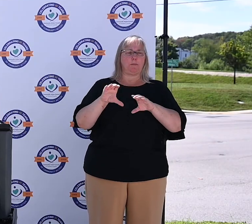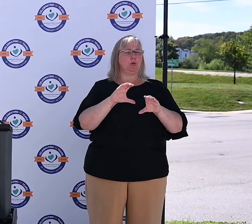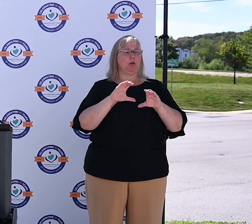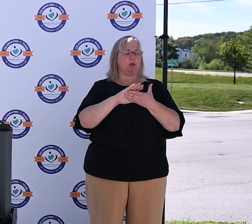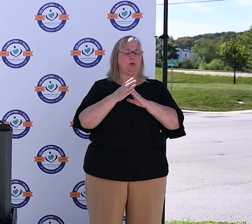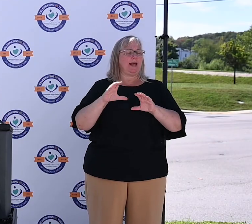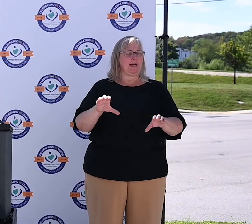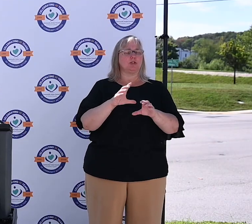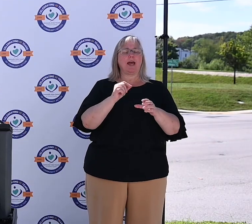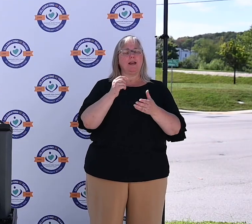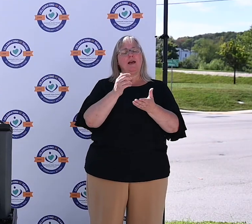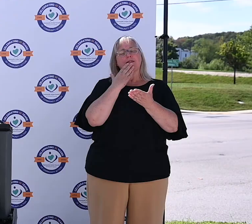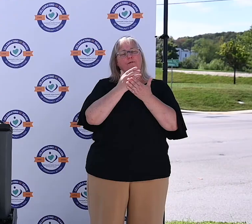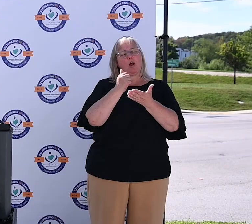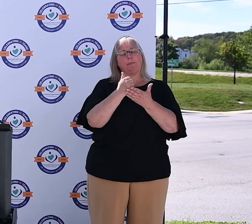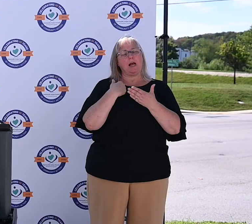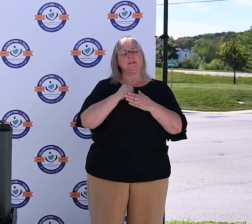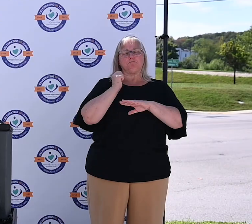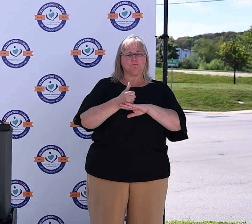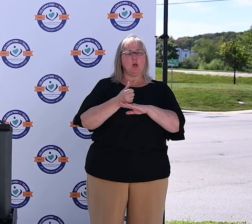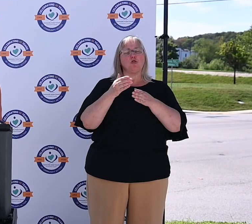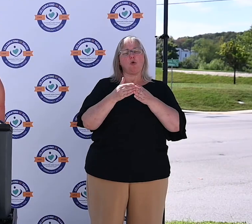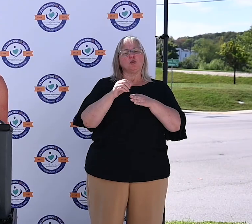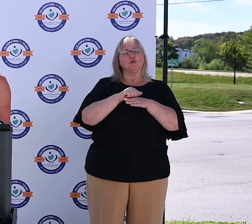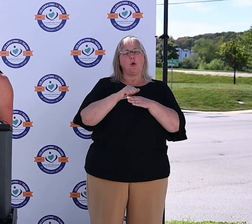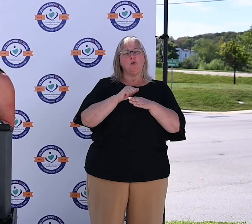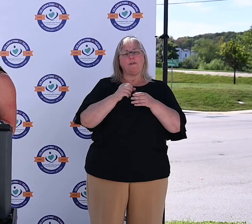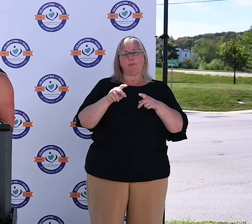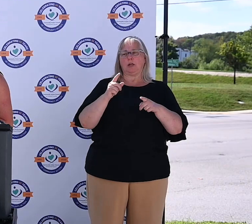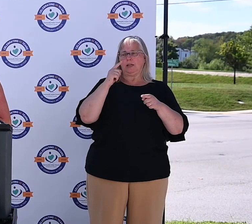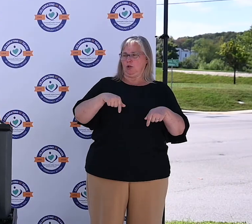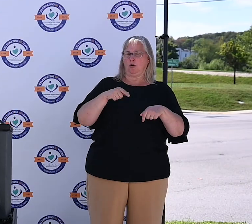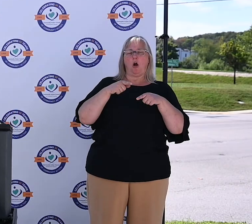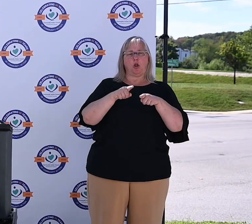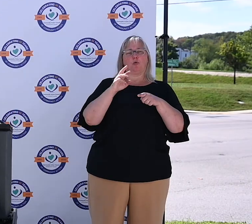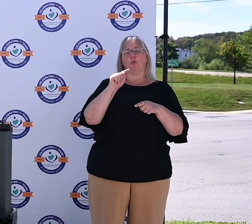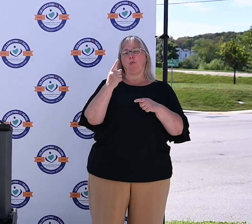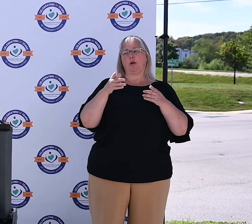for helping us lay the cornerstone of opportunity here along the Route 1 corridor.